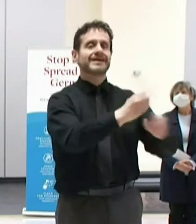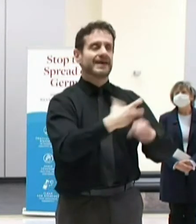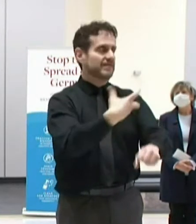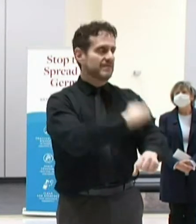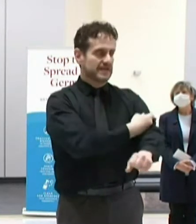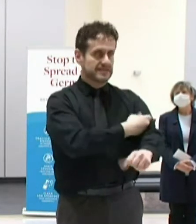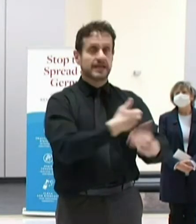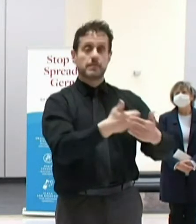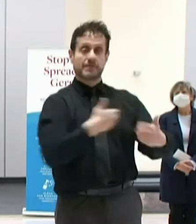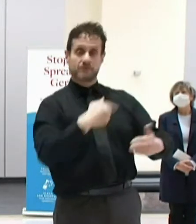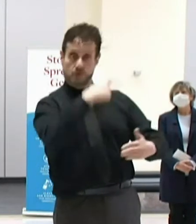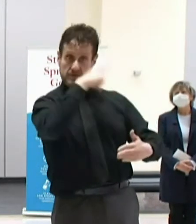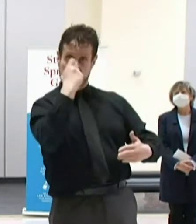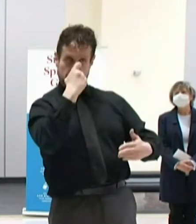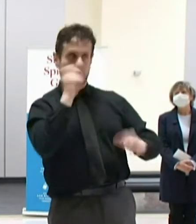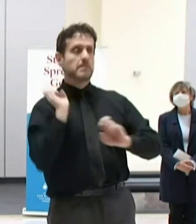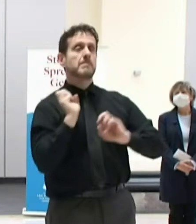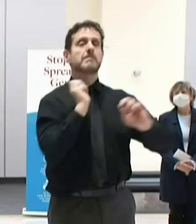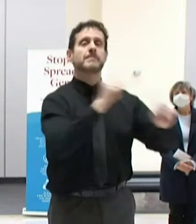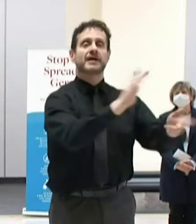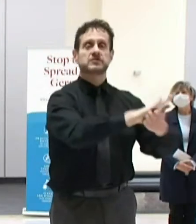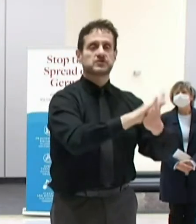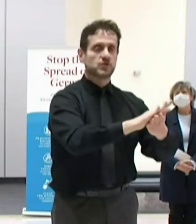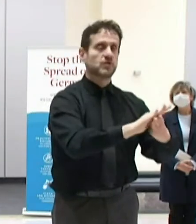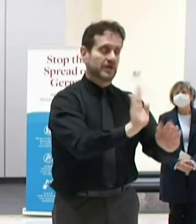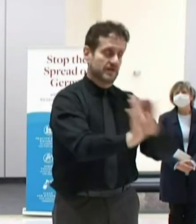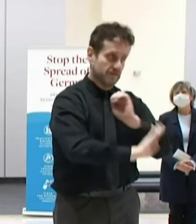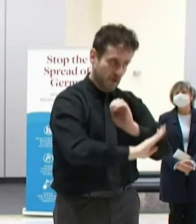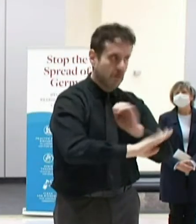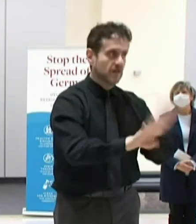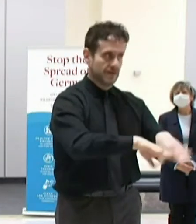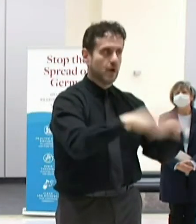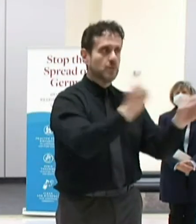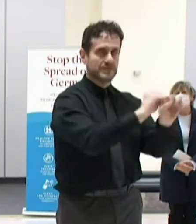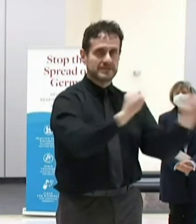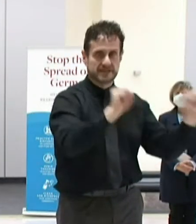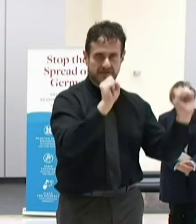summer even, so that when they come back in the fall, they can have a safe opening.